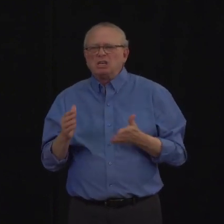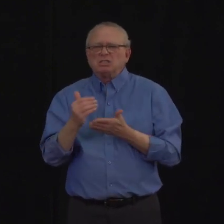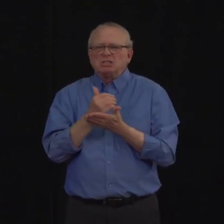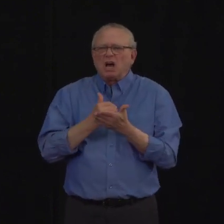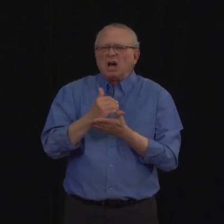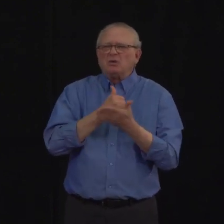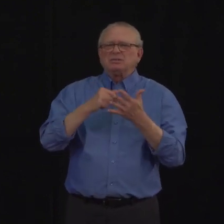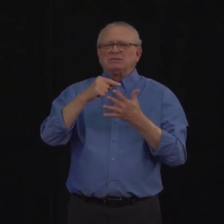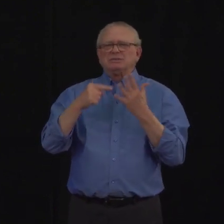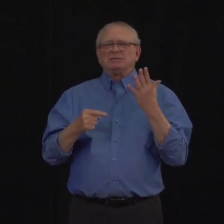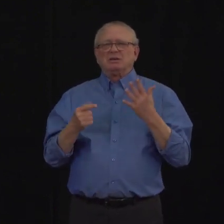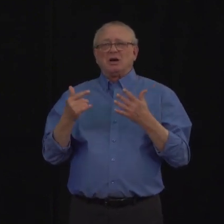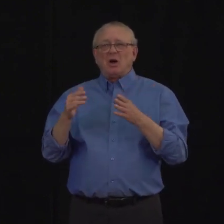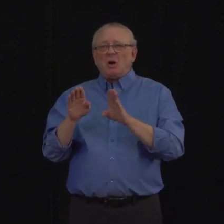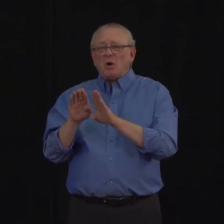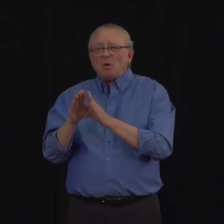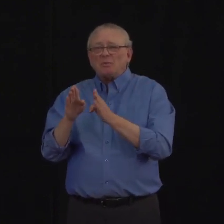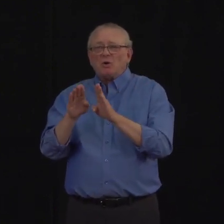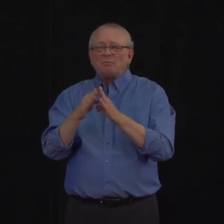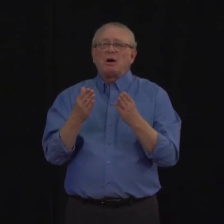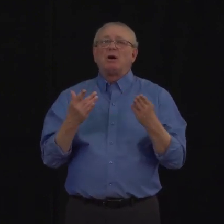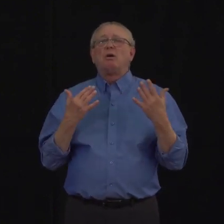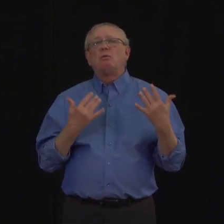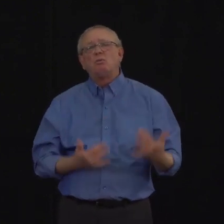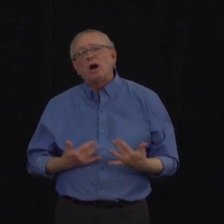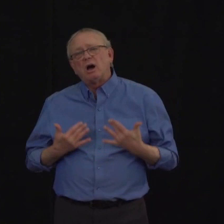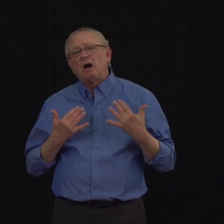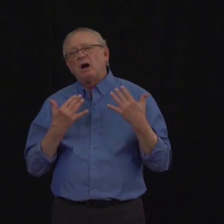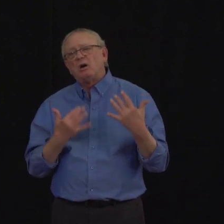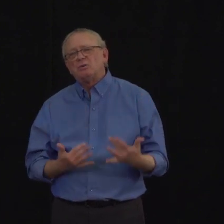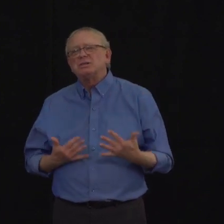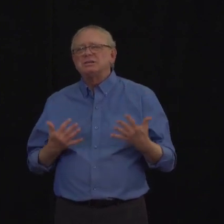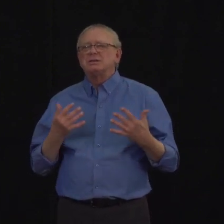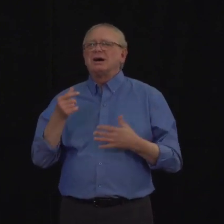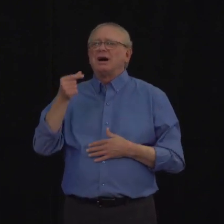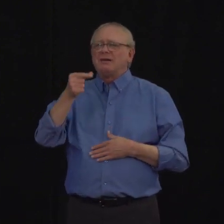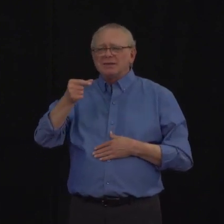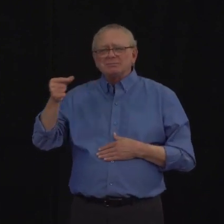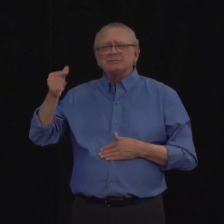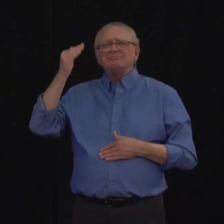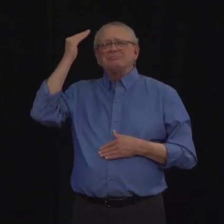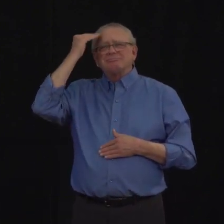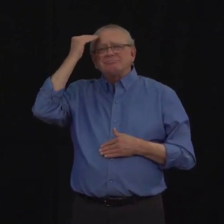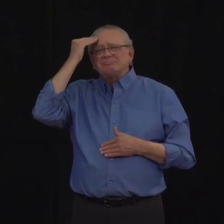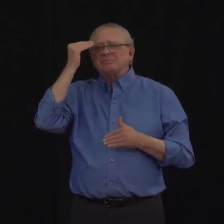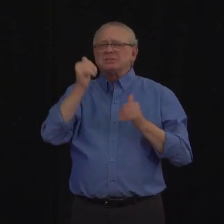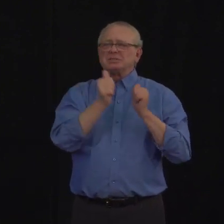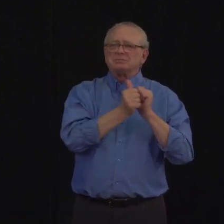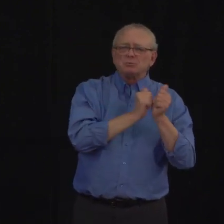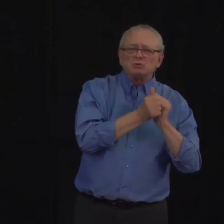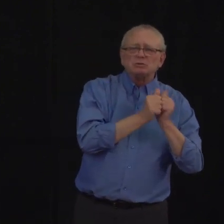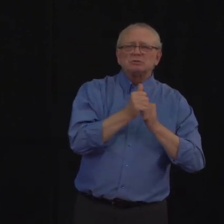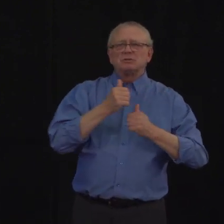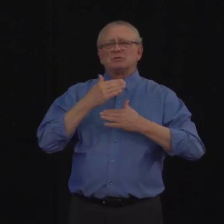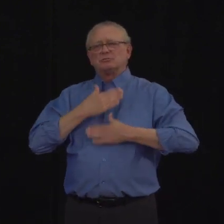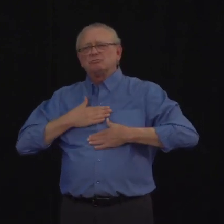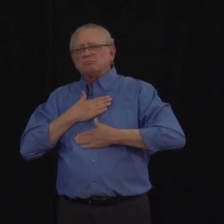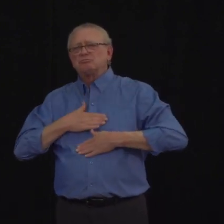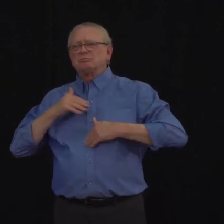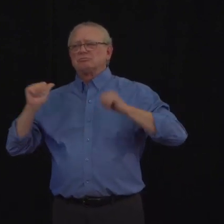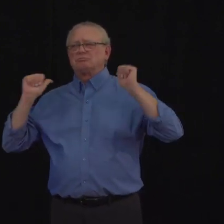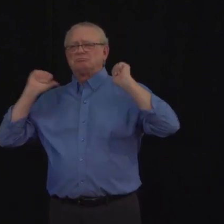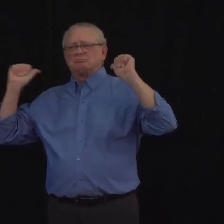and recreation are very important, and we are working on frameworks to be able to facilitate opening of